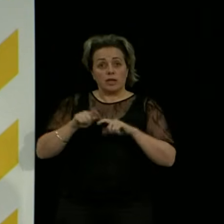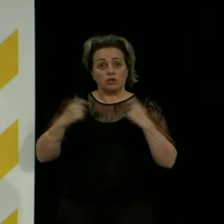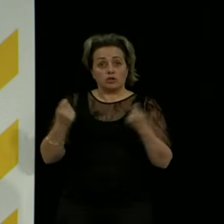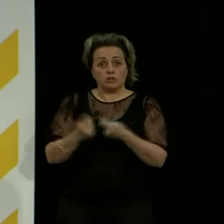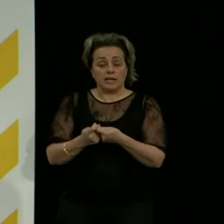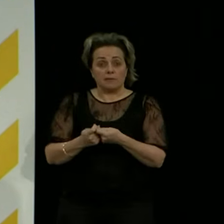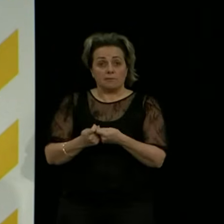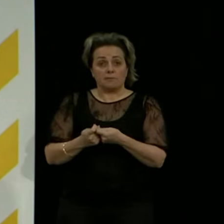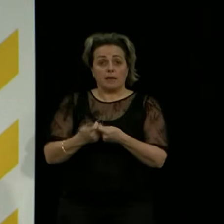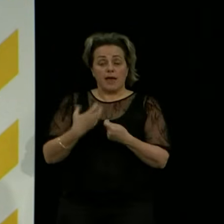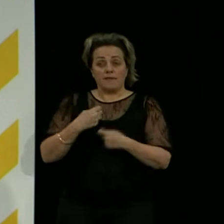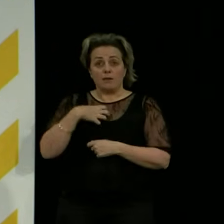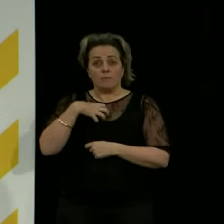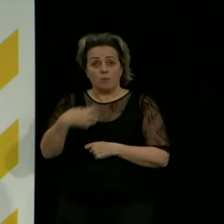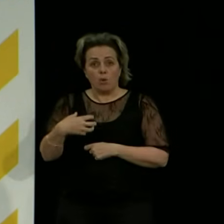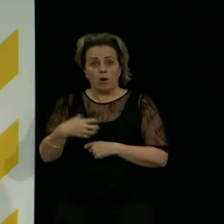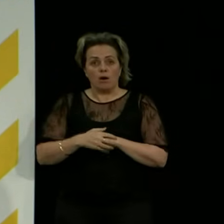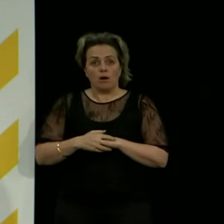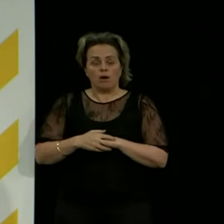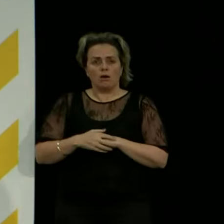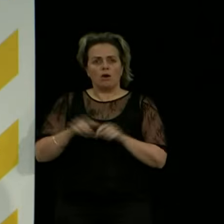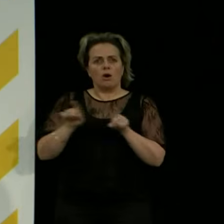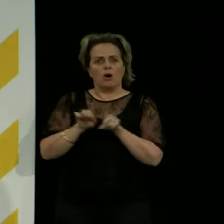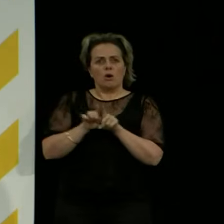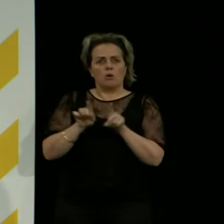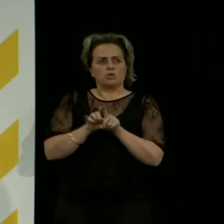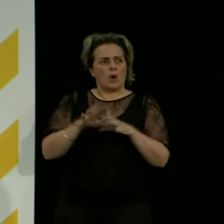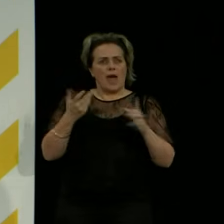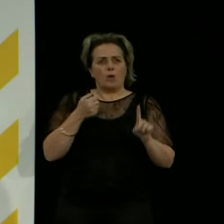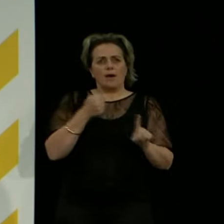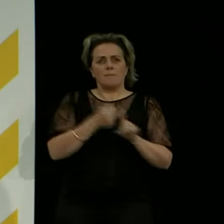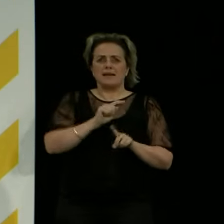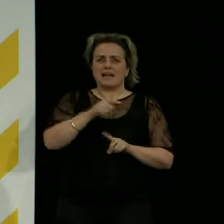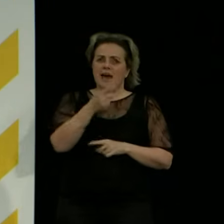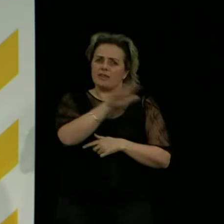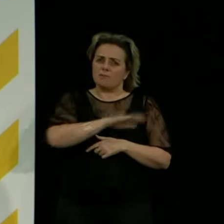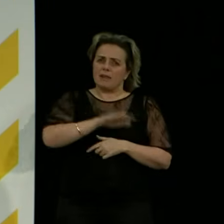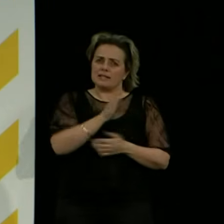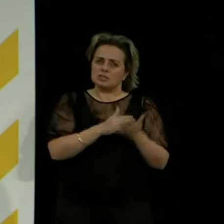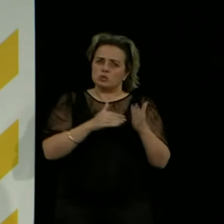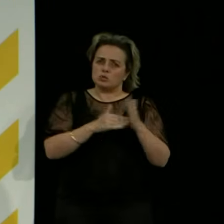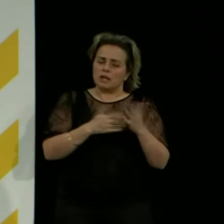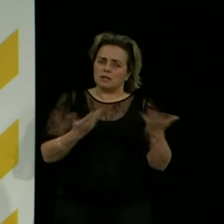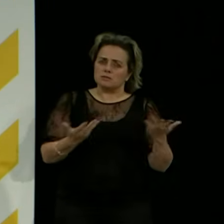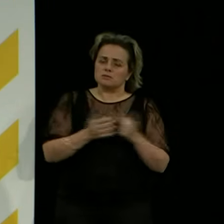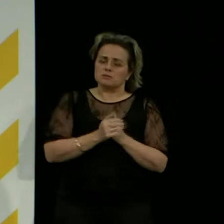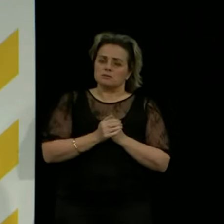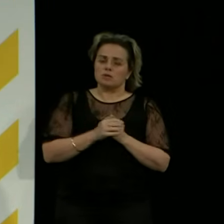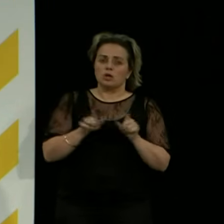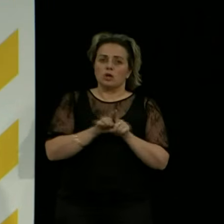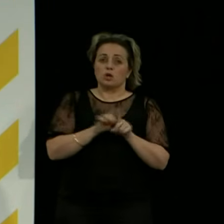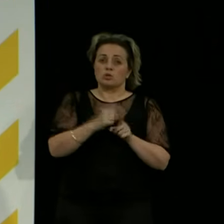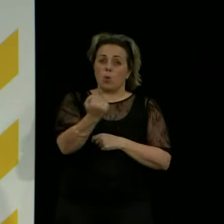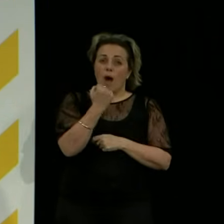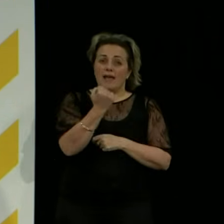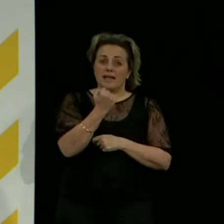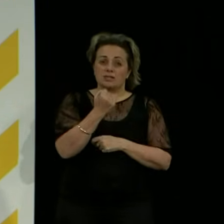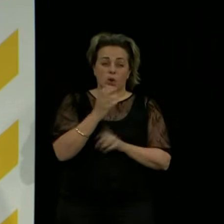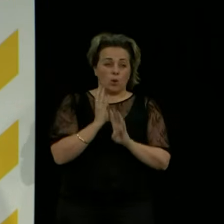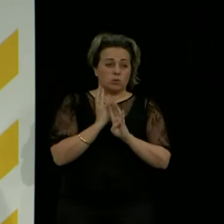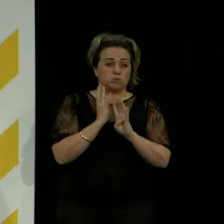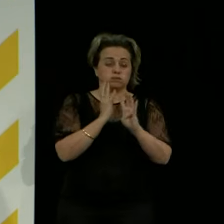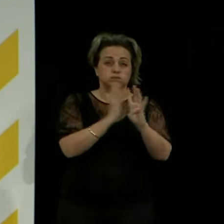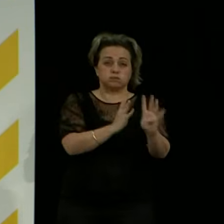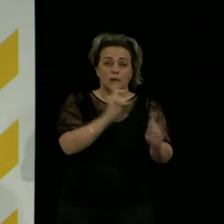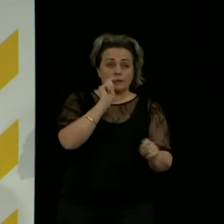units, considering there are now cases outside of Auckland? And just for Waikato, people are being turned away from testing sites there.